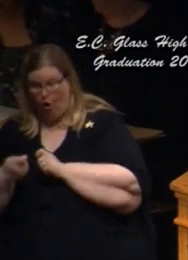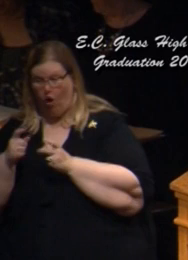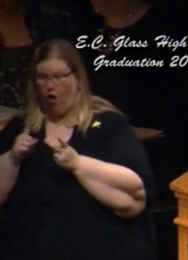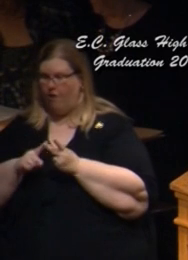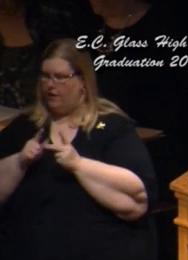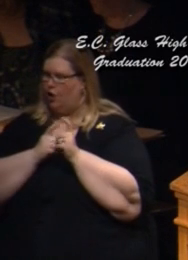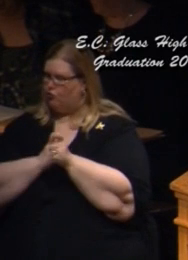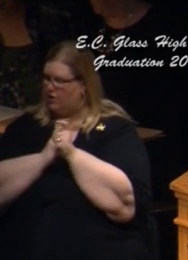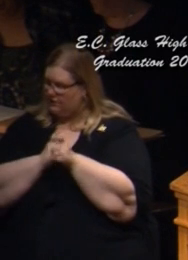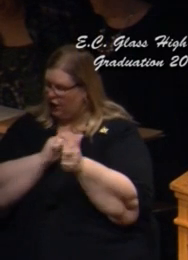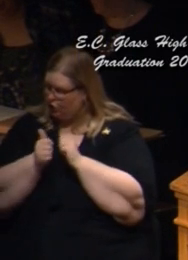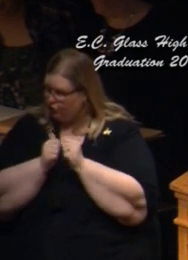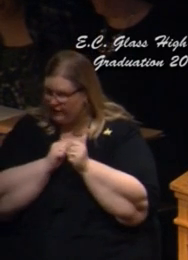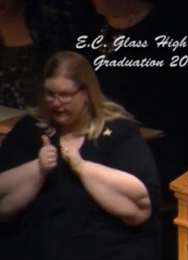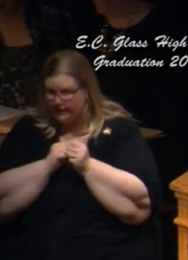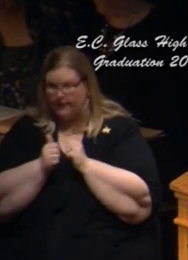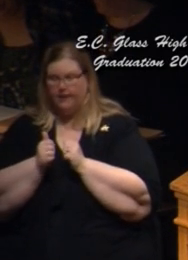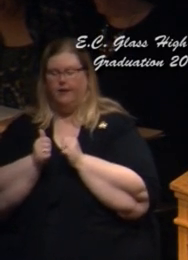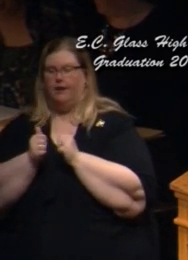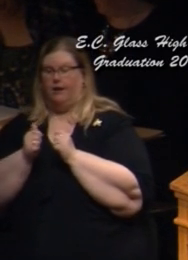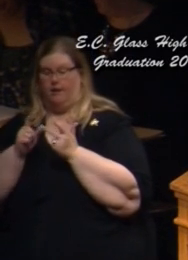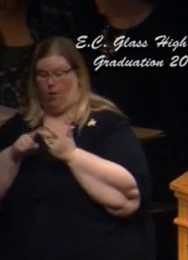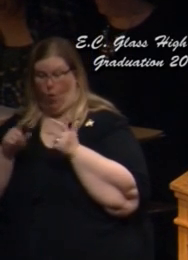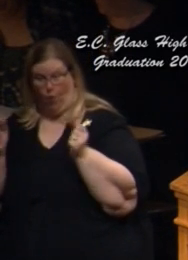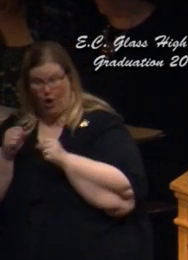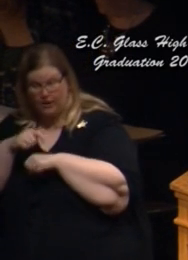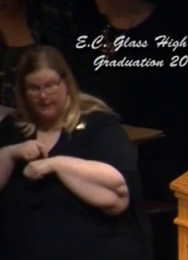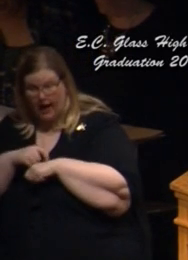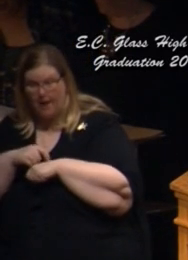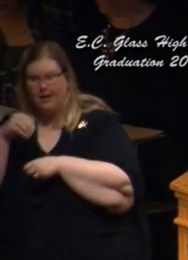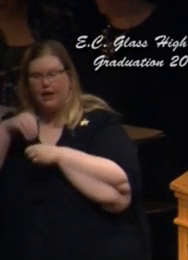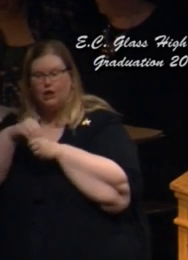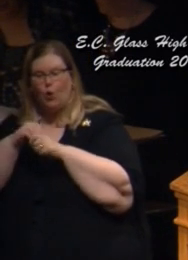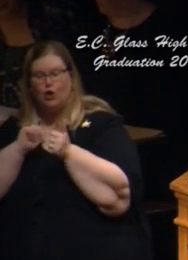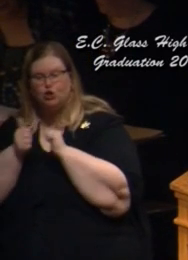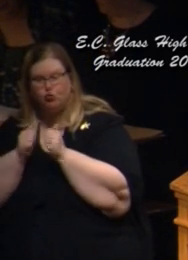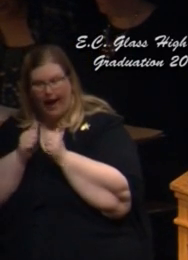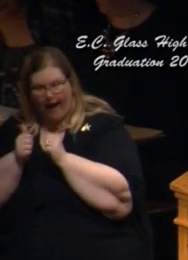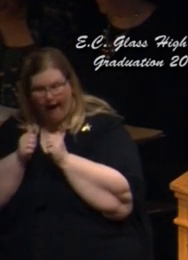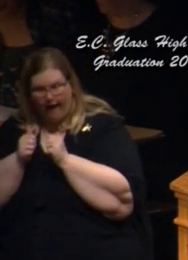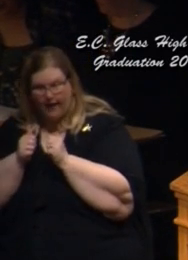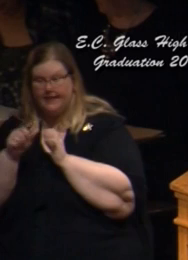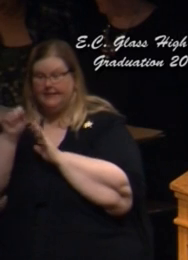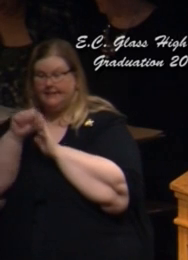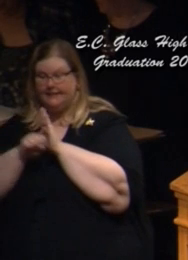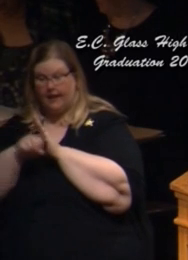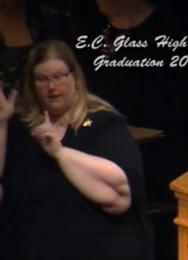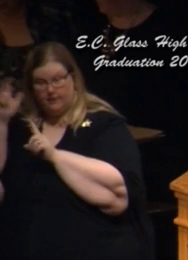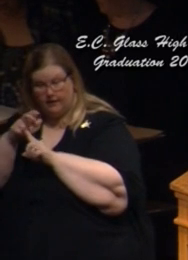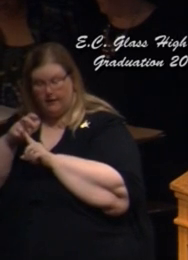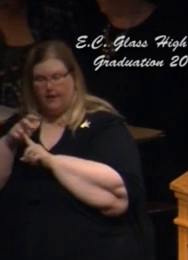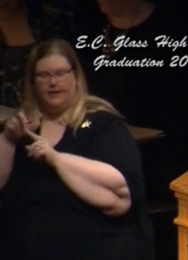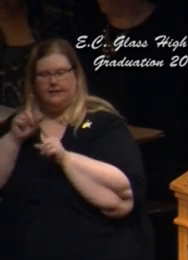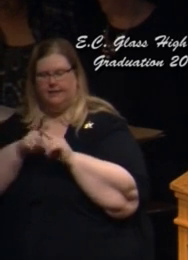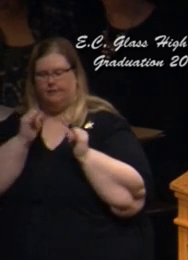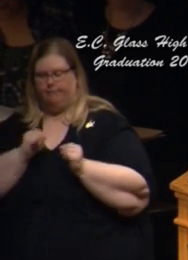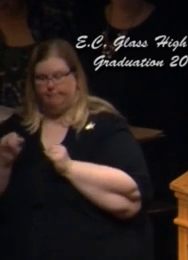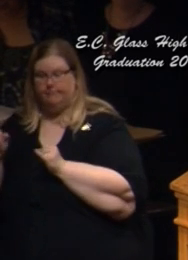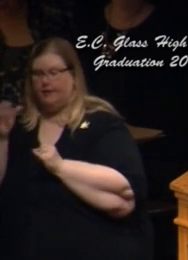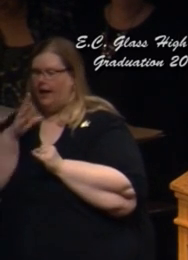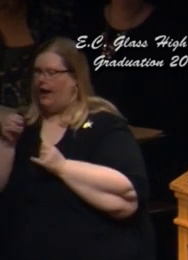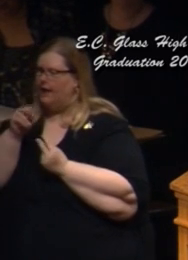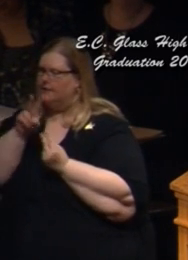cross country, another in the winter for indoor track, and state titles in individual and